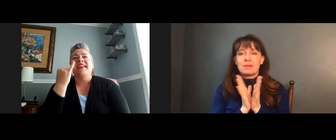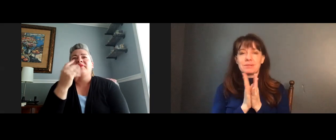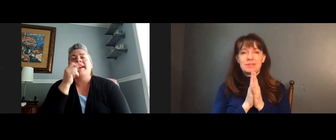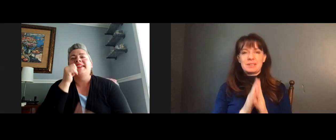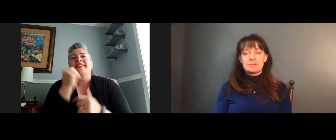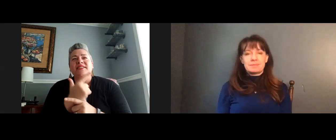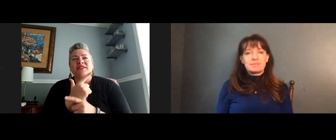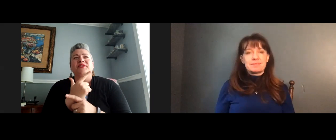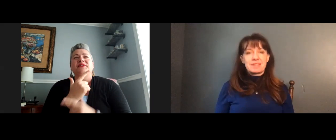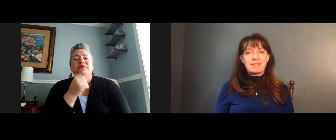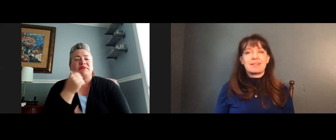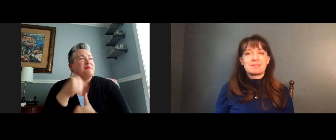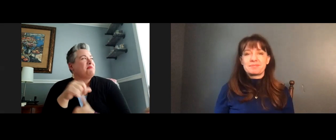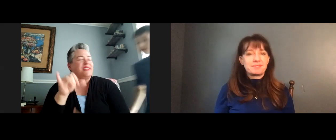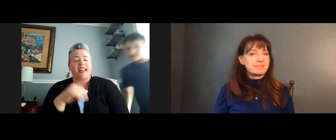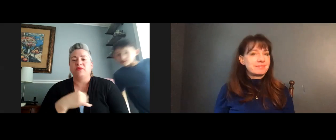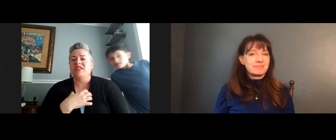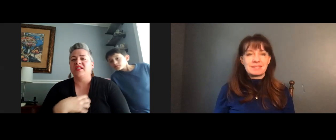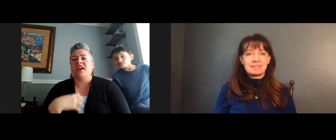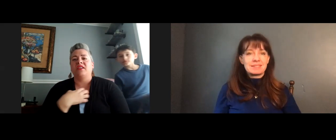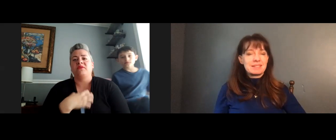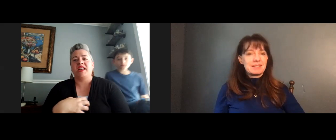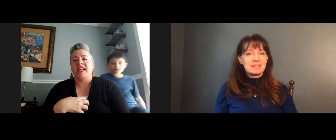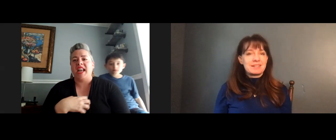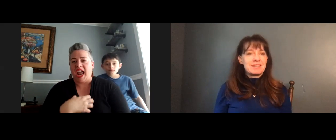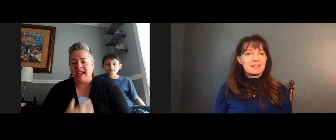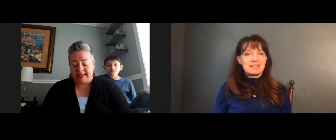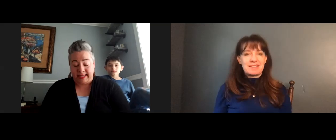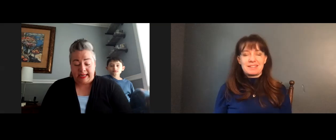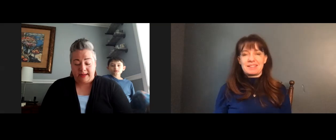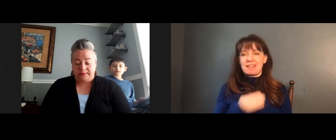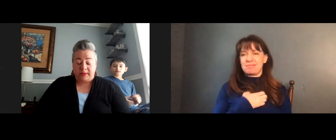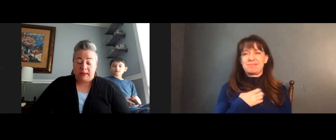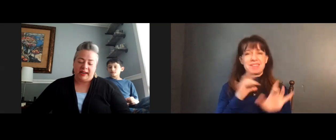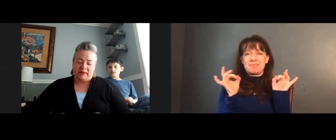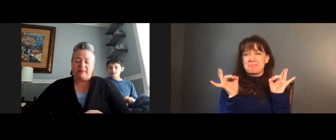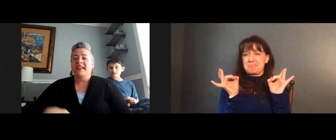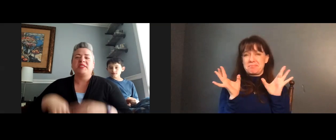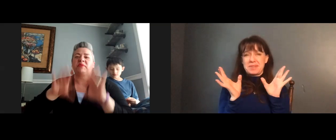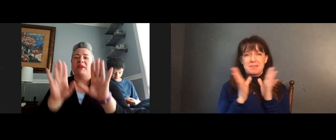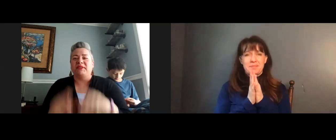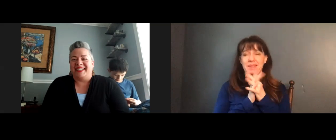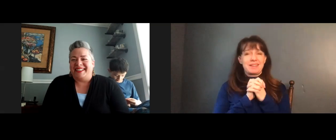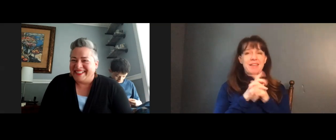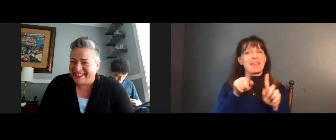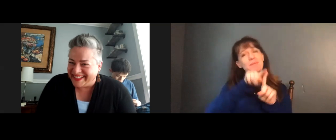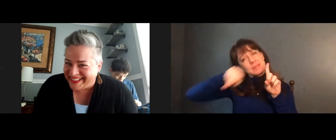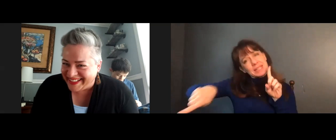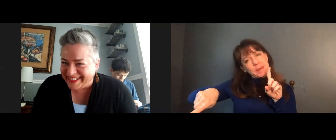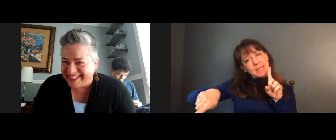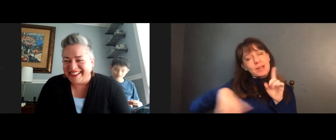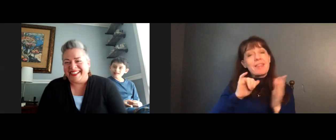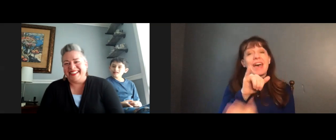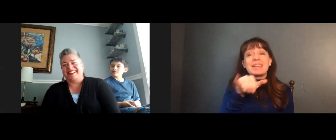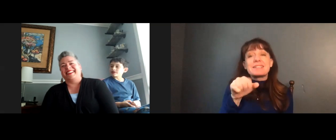wondering if my sisters remember that it was so nasty yeah but anyway so we won't yeah that was